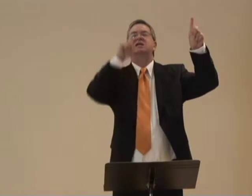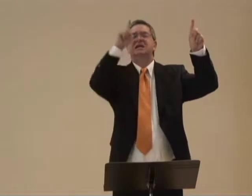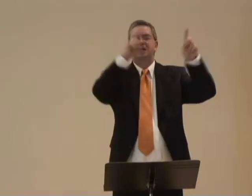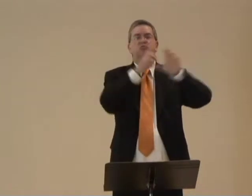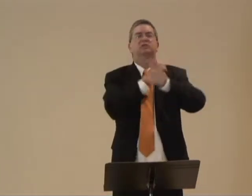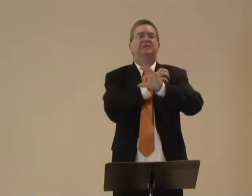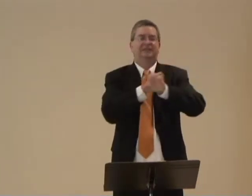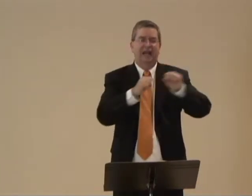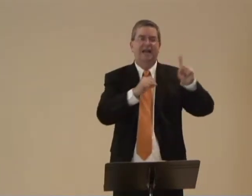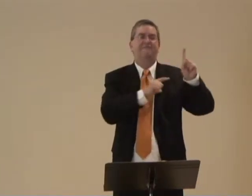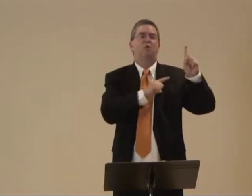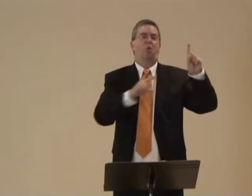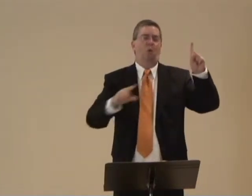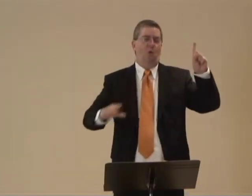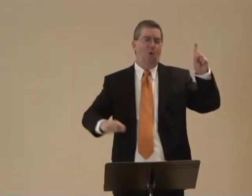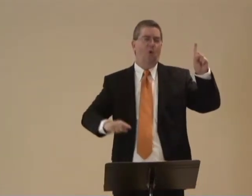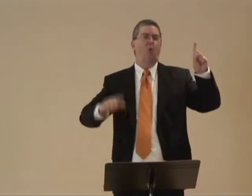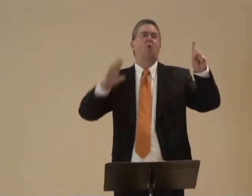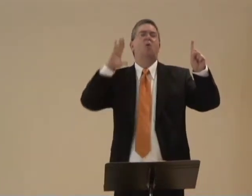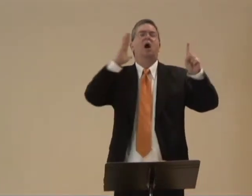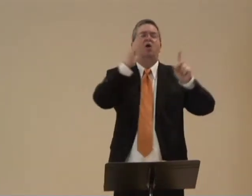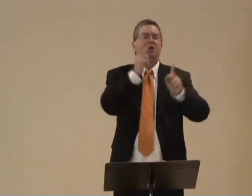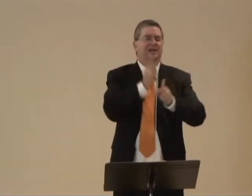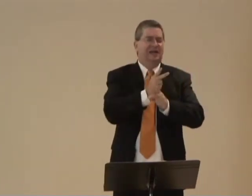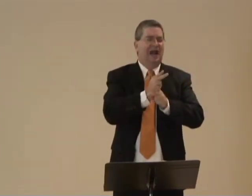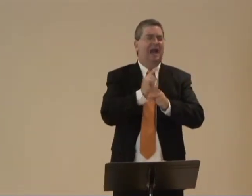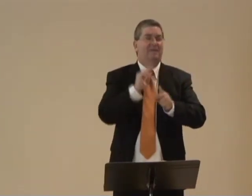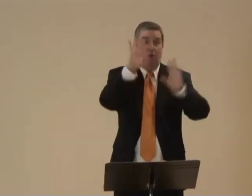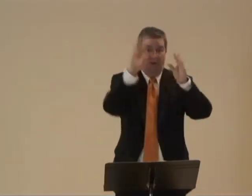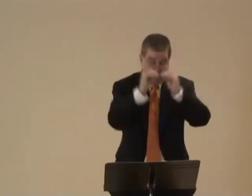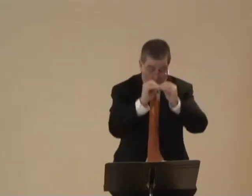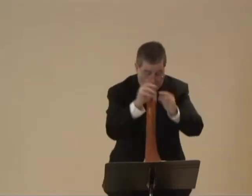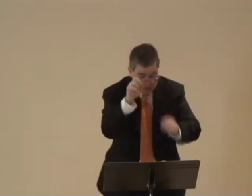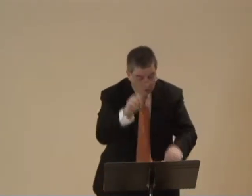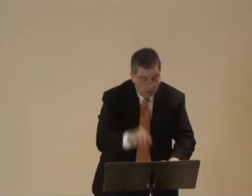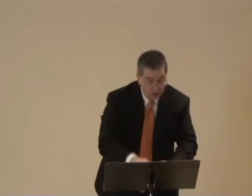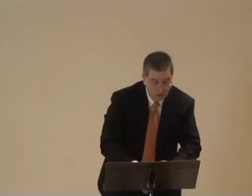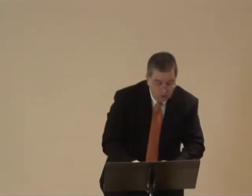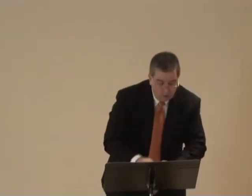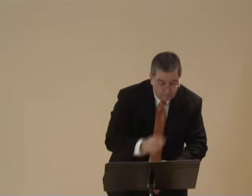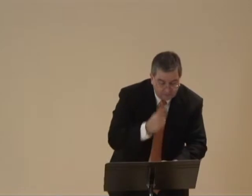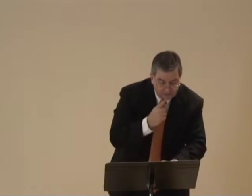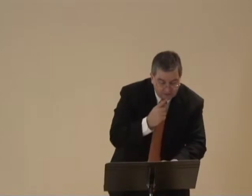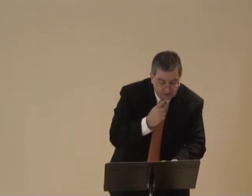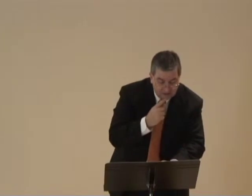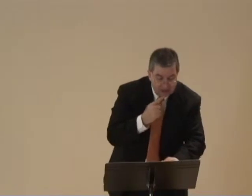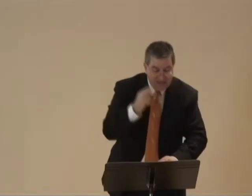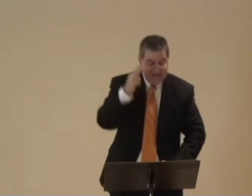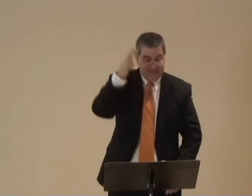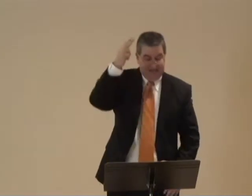We need to just watch the Lord, see the salvation of the Lord. Now let us continue.